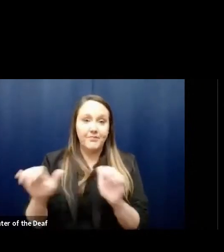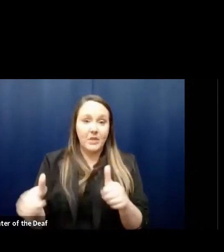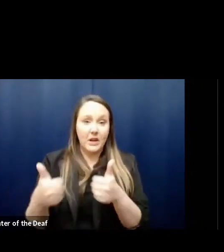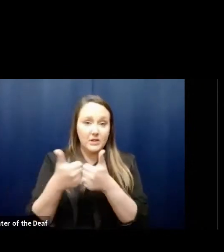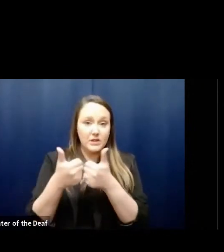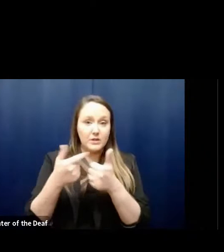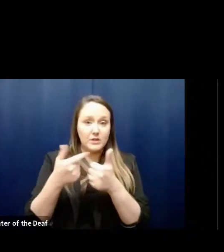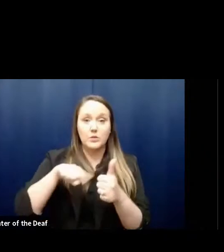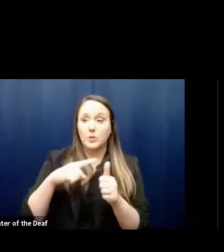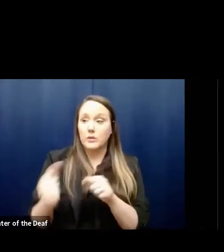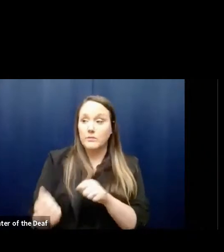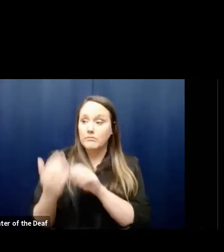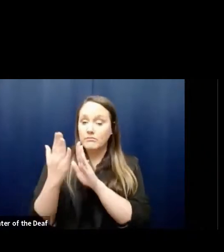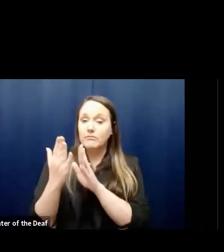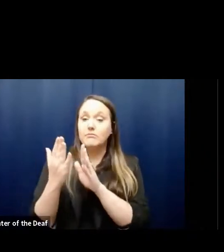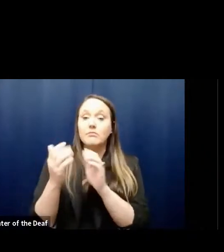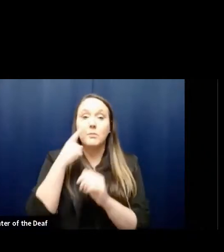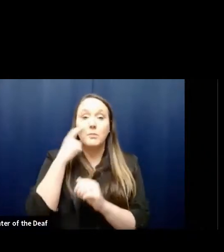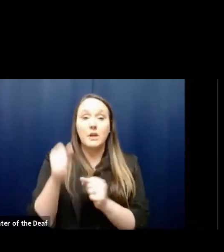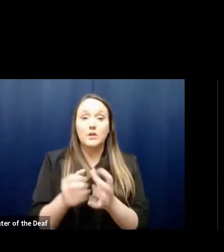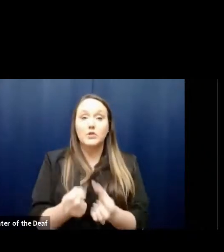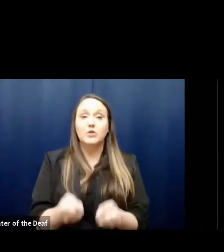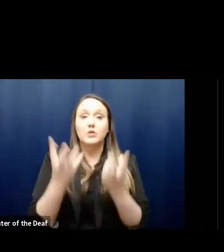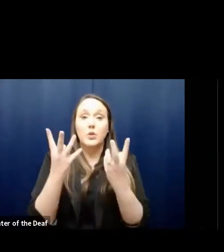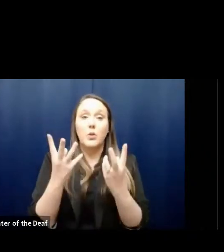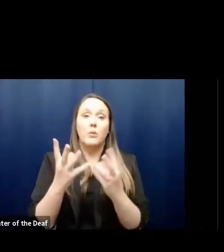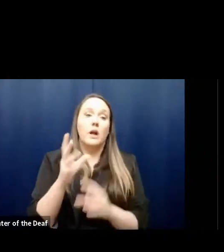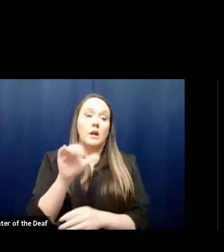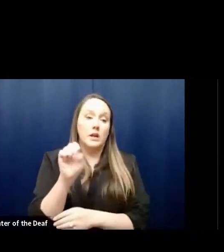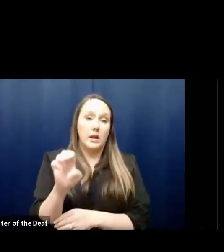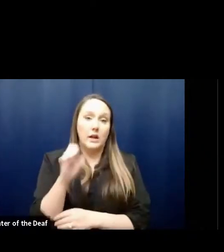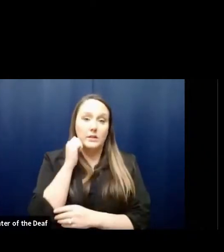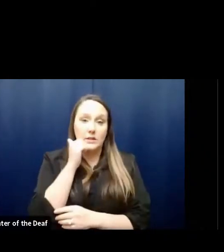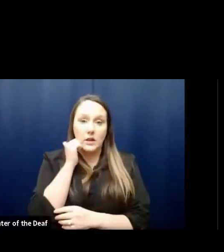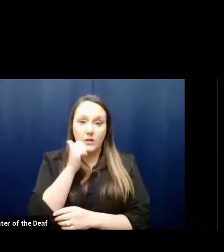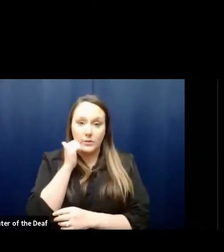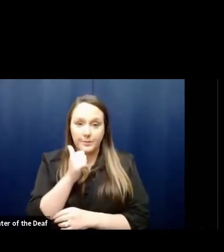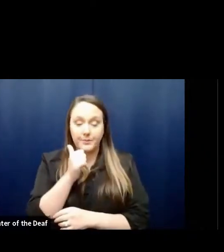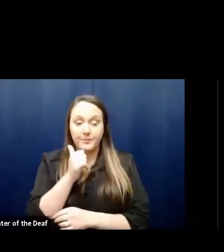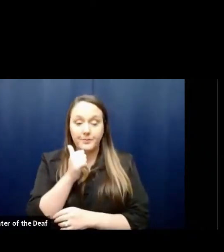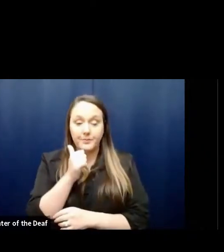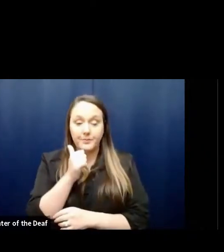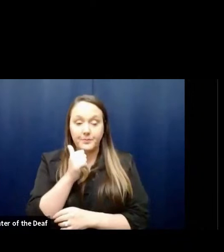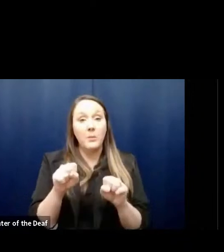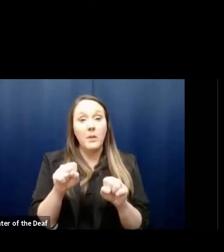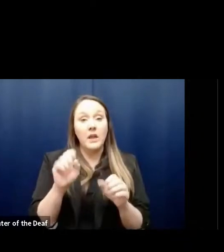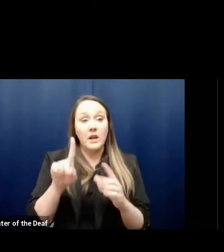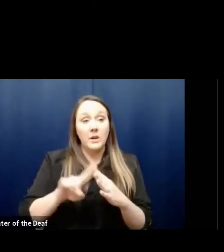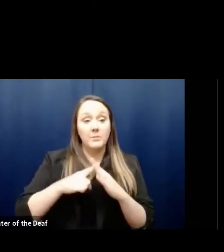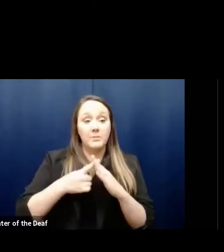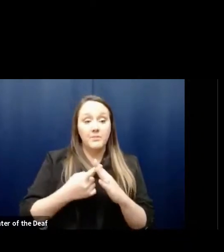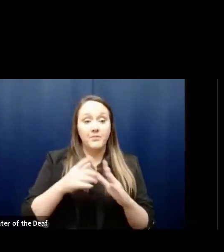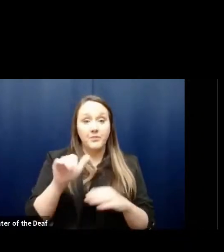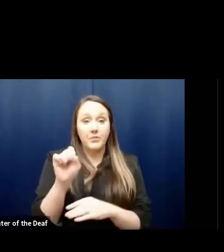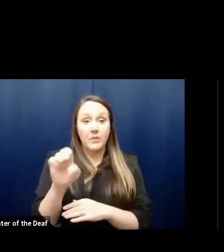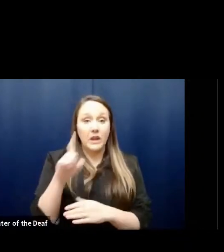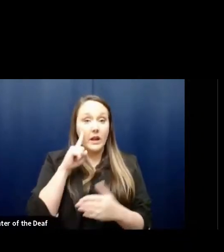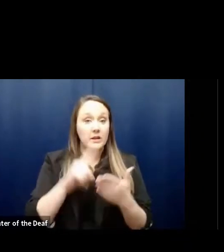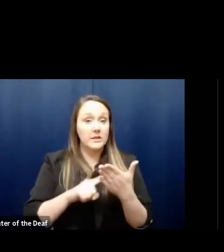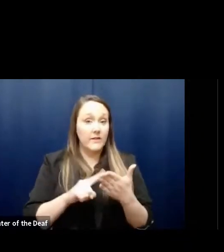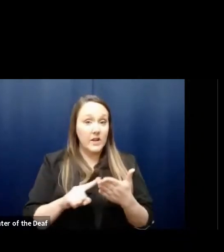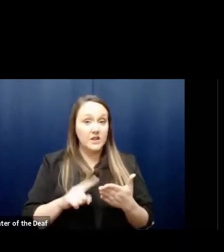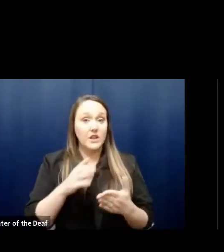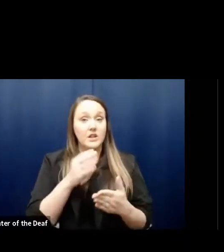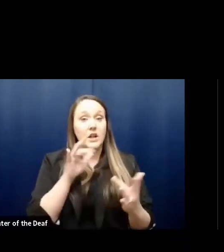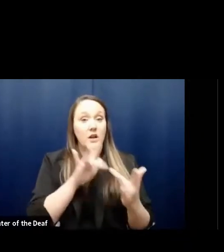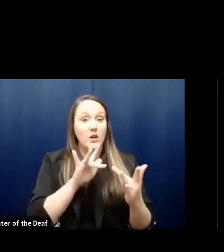we are facing due to the high volume of cases we are receiving daily. The ability to initiate case investigations and begin